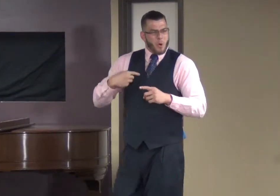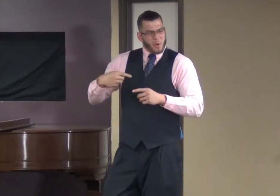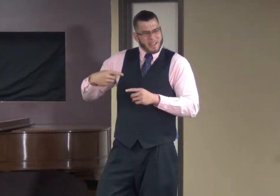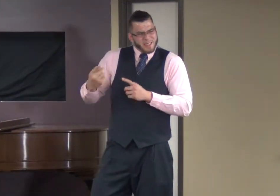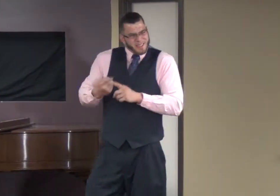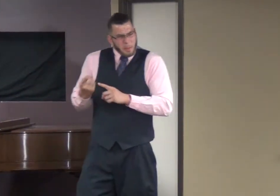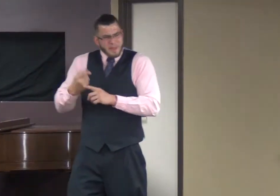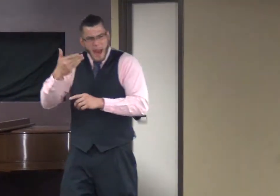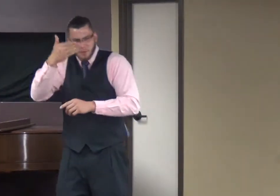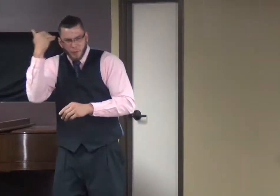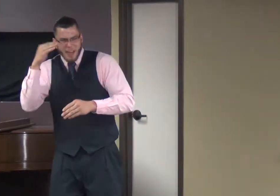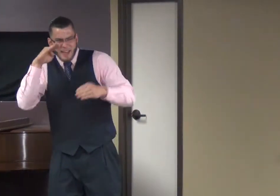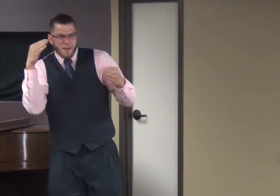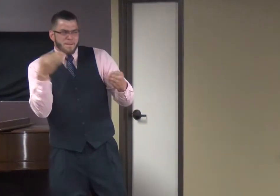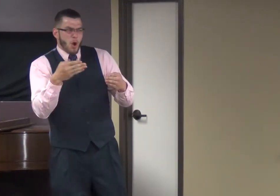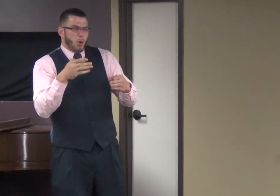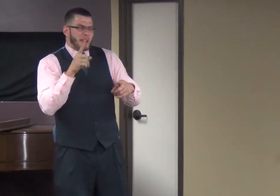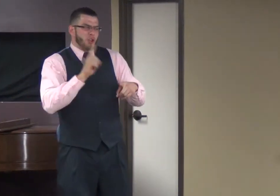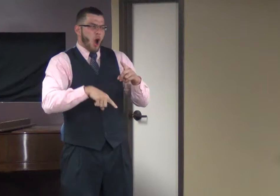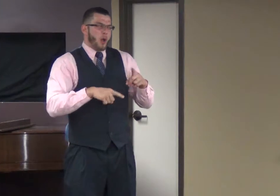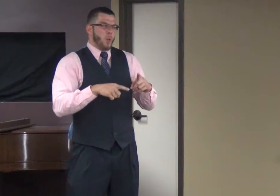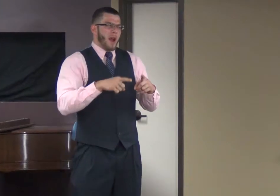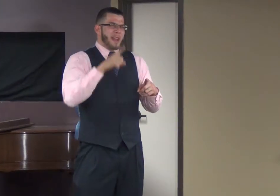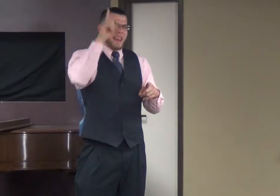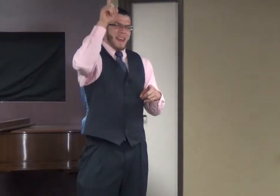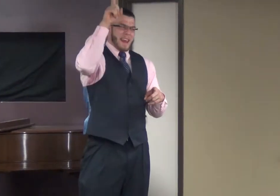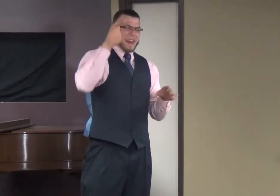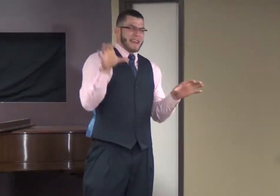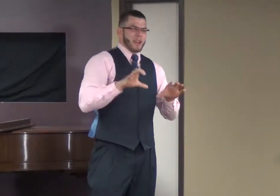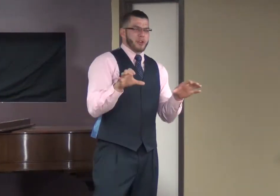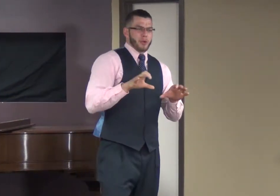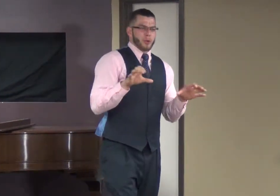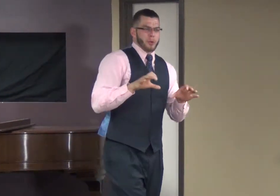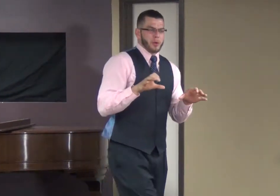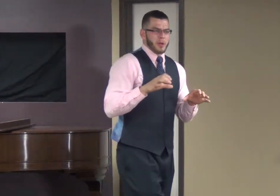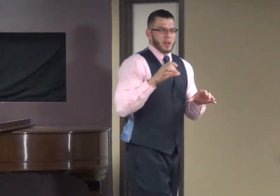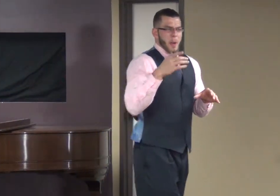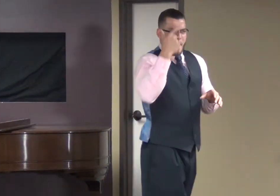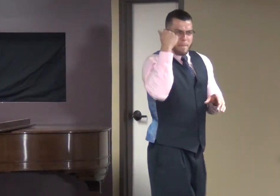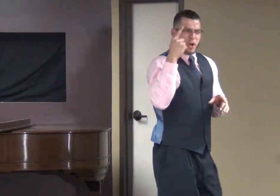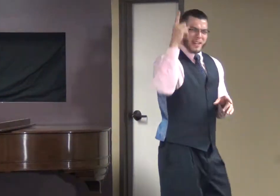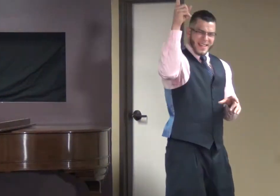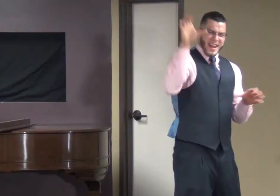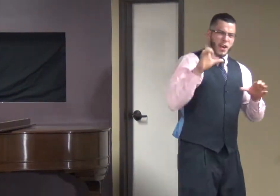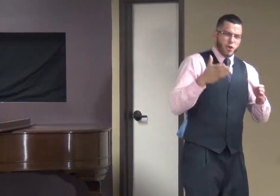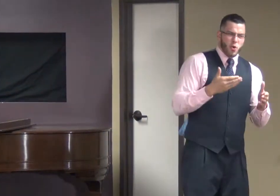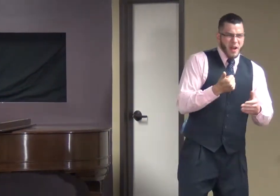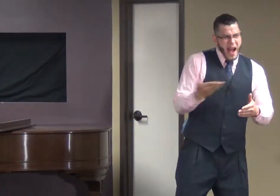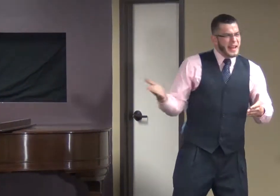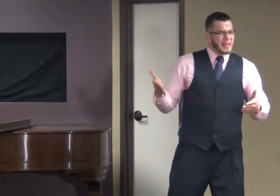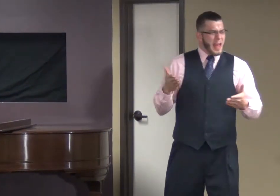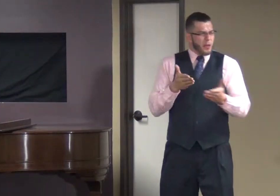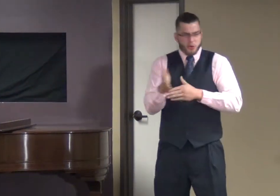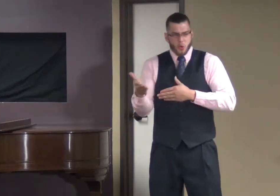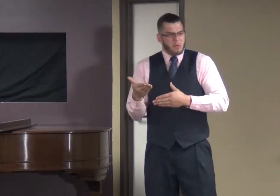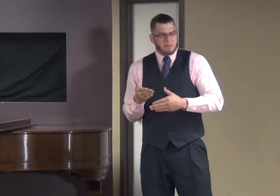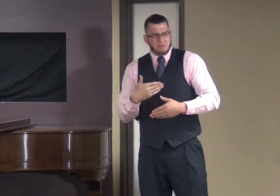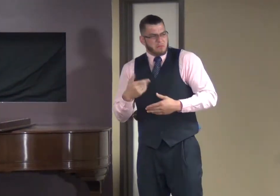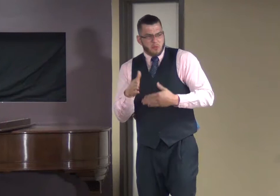we sometimes forget to focus on what he can do. Because he can do anything through, no